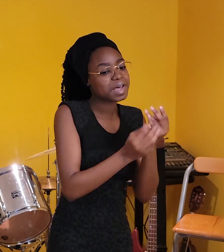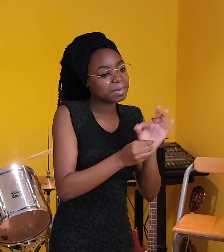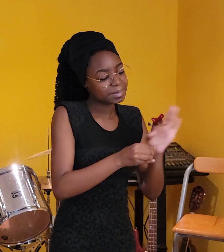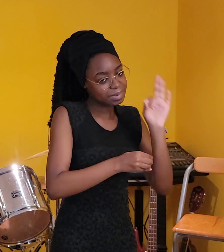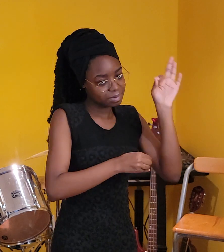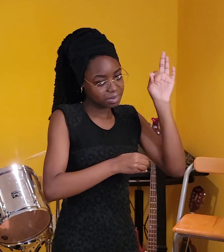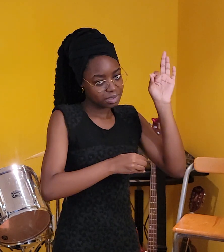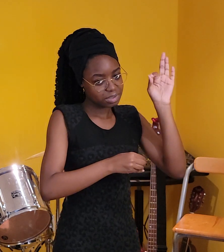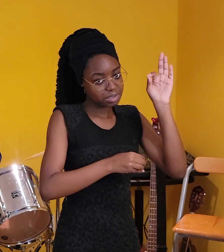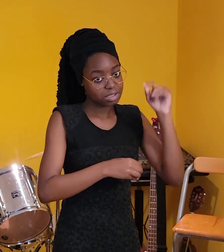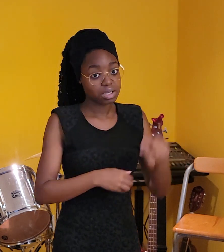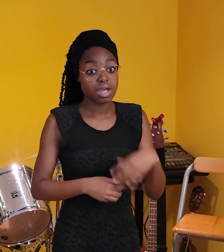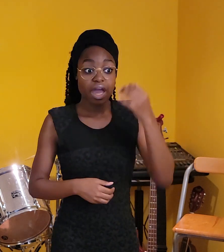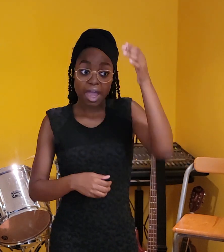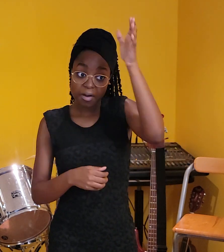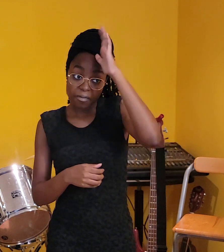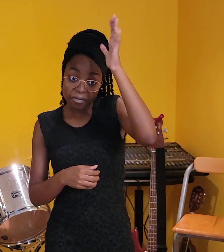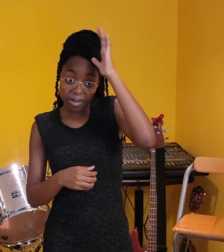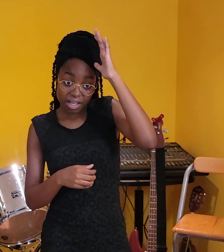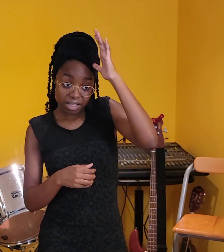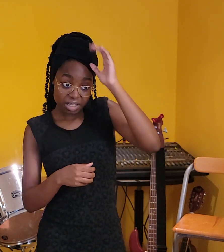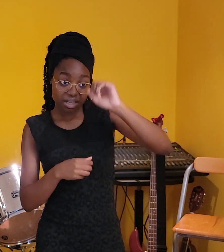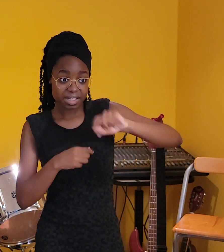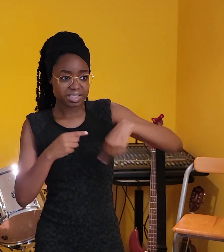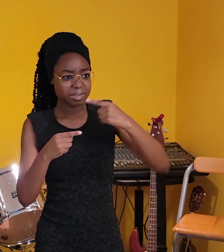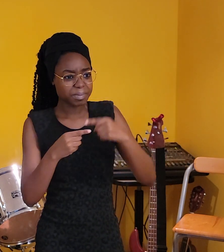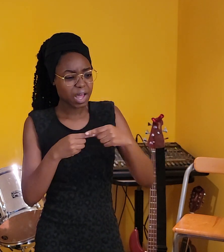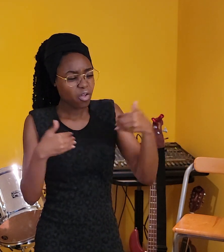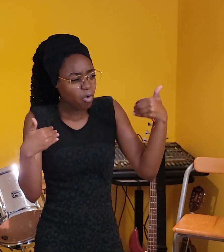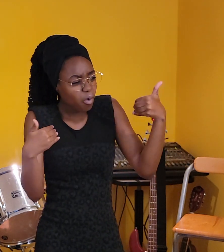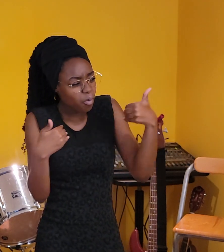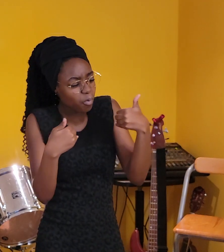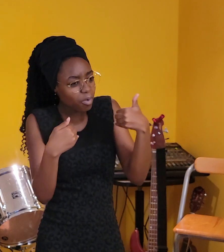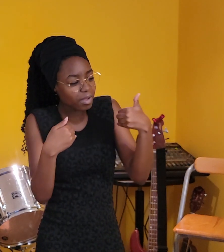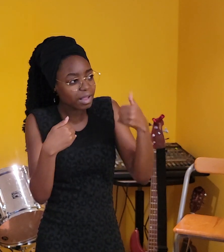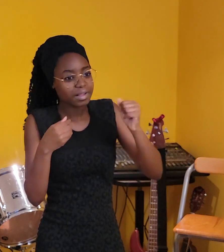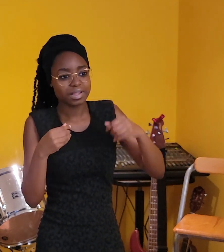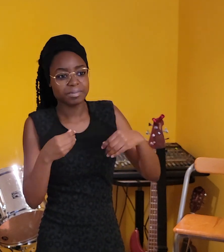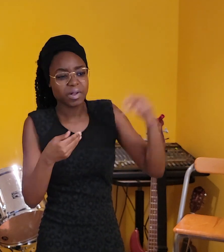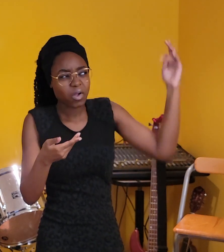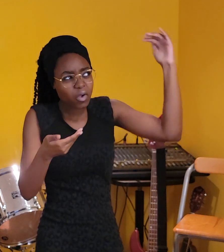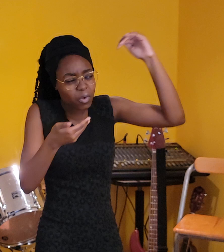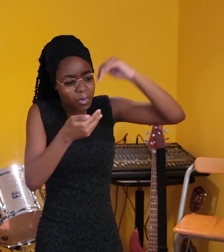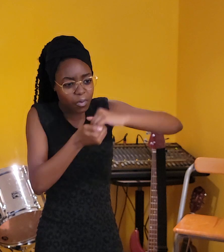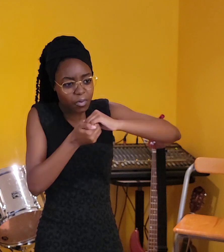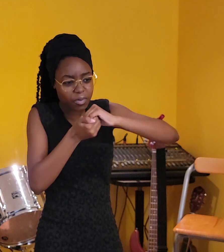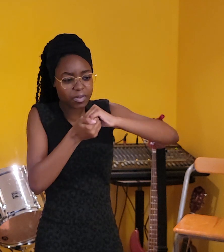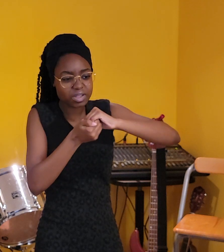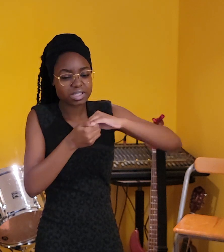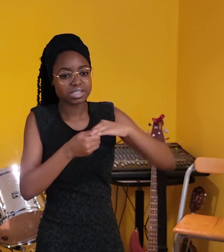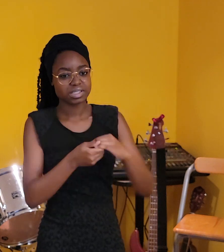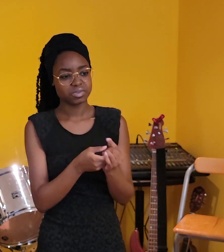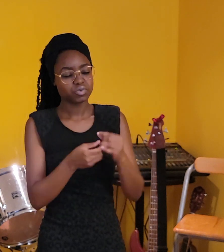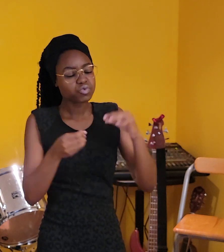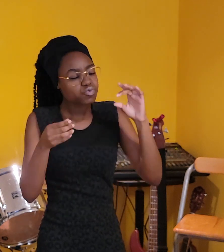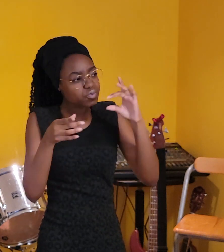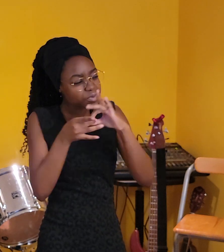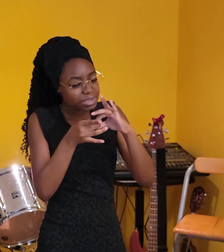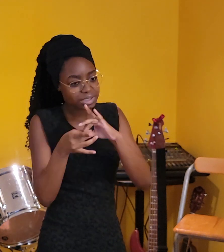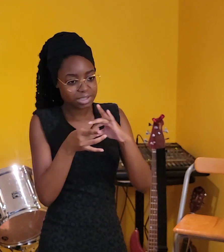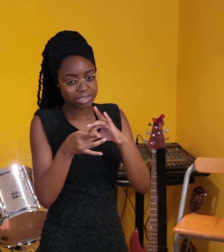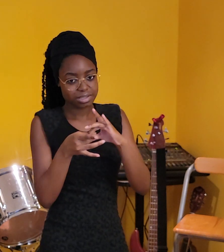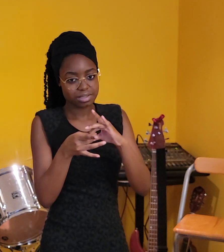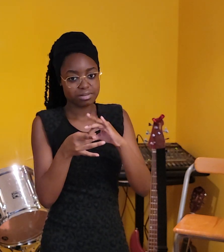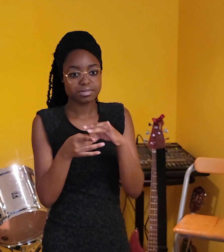intimacy, also community. See that? About a personal life that God's given to us. So